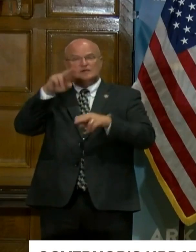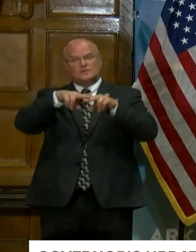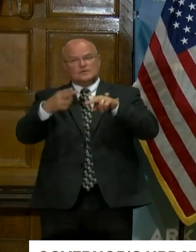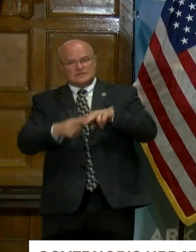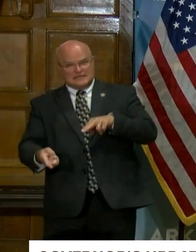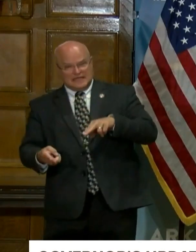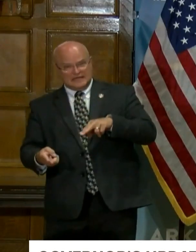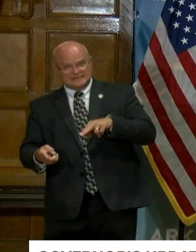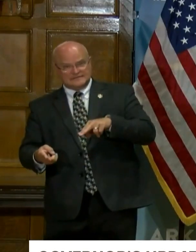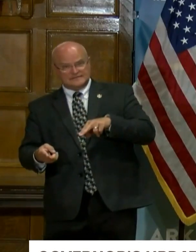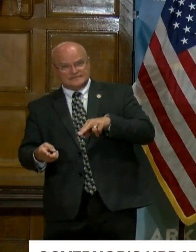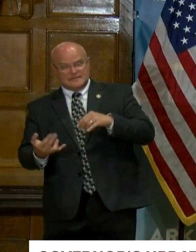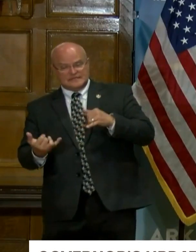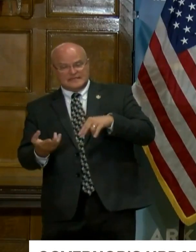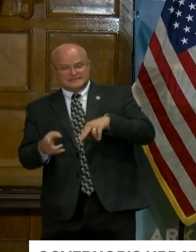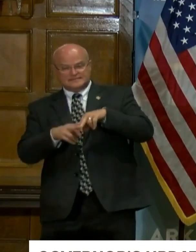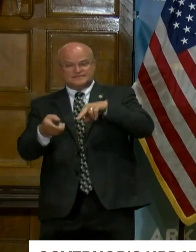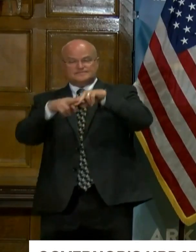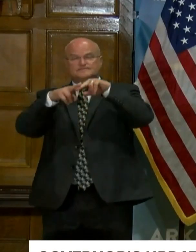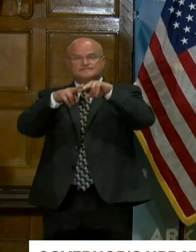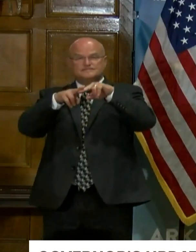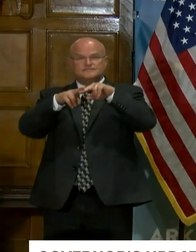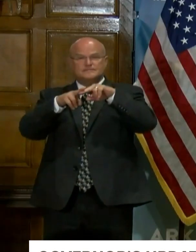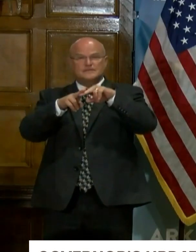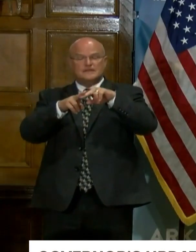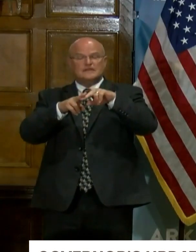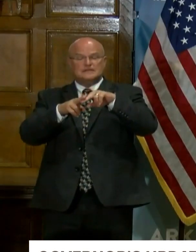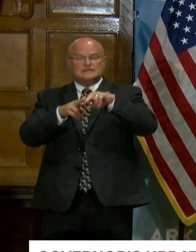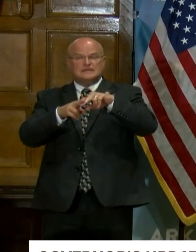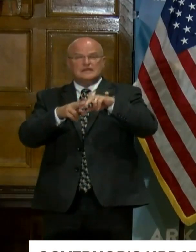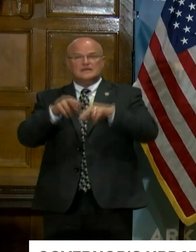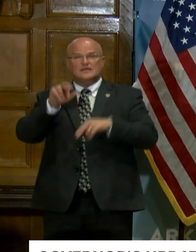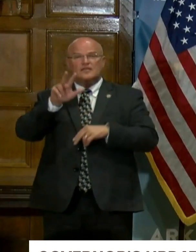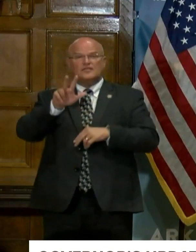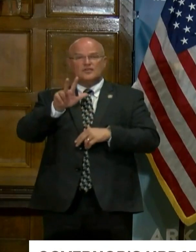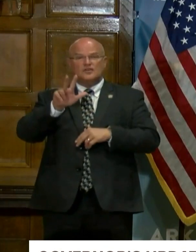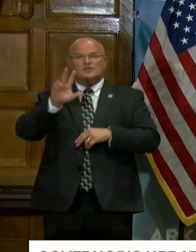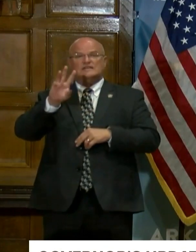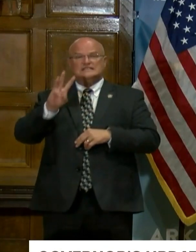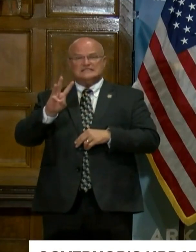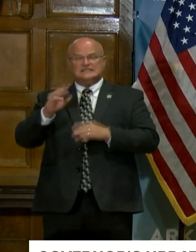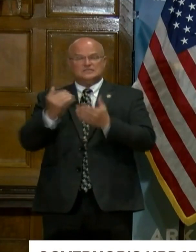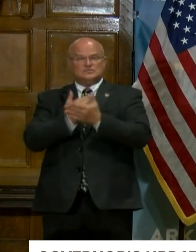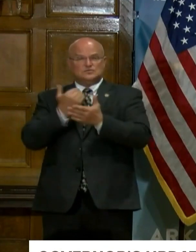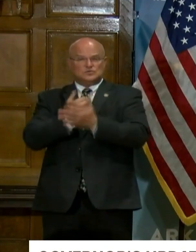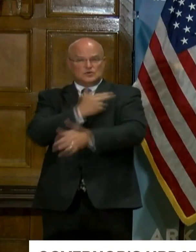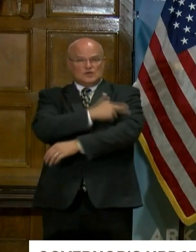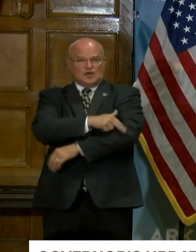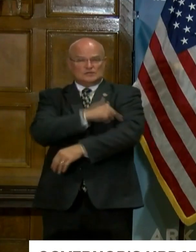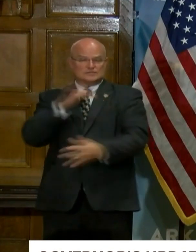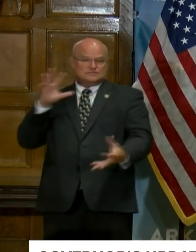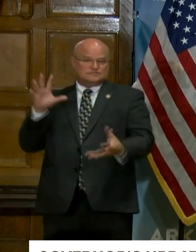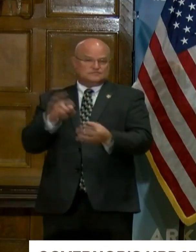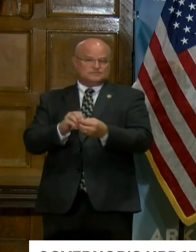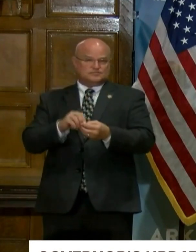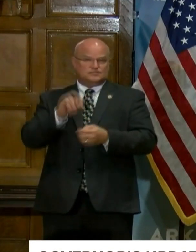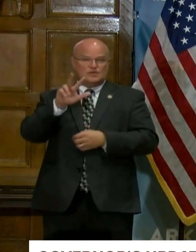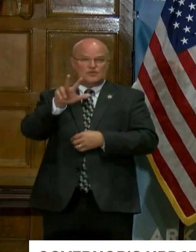in hospitalizations. Today we go up a significant number, 36 newly hospitalized. That brings